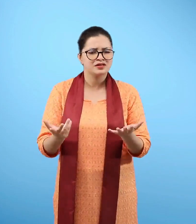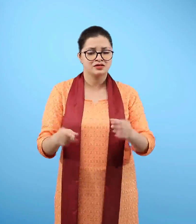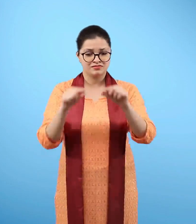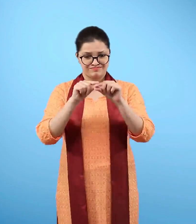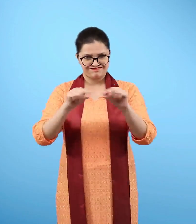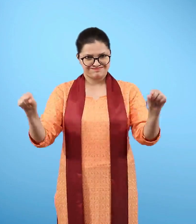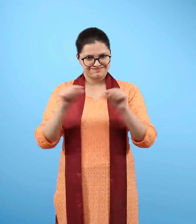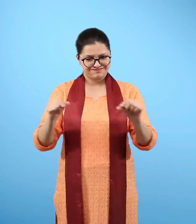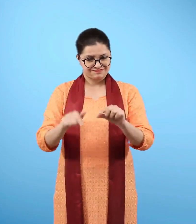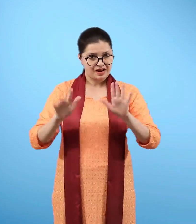map.